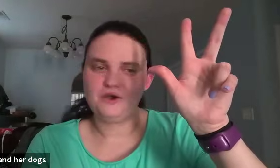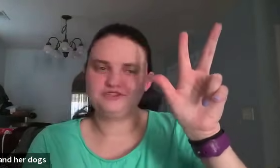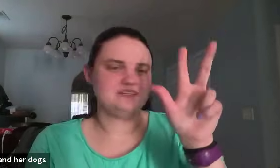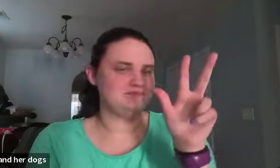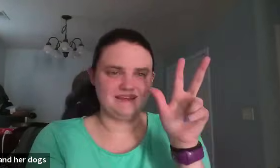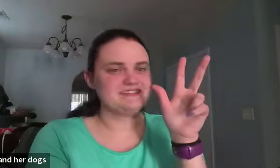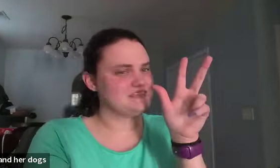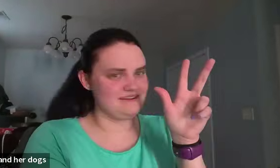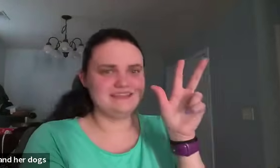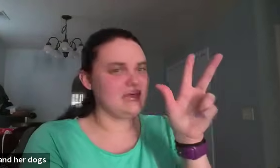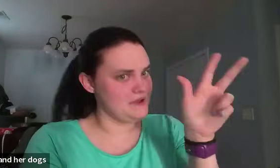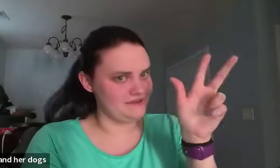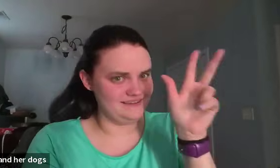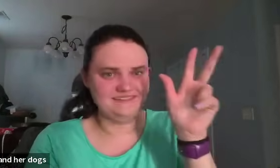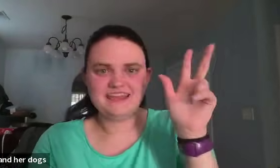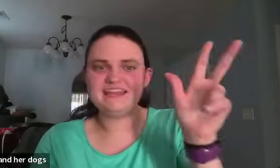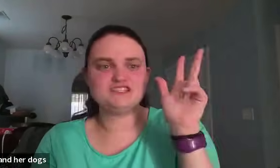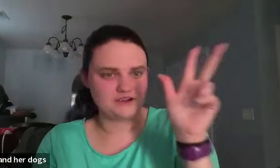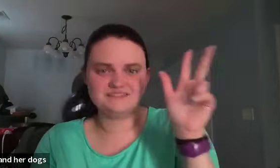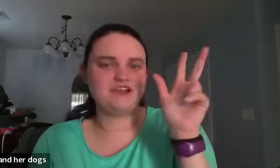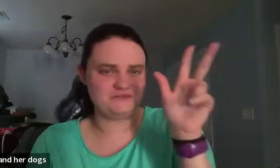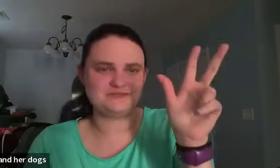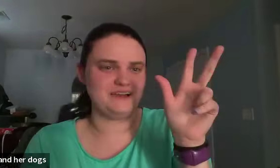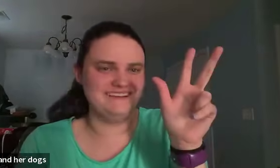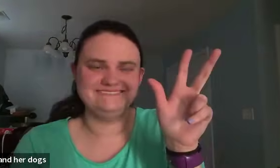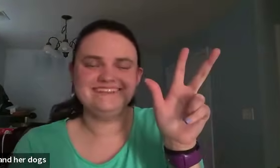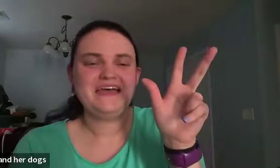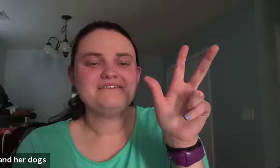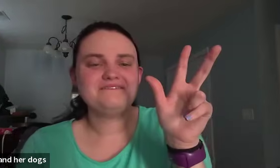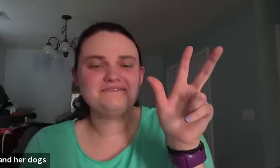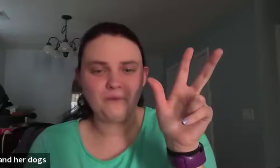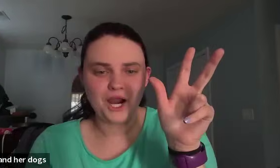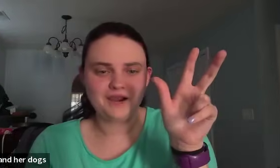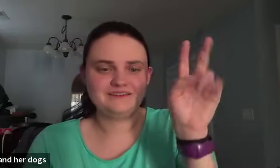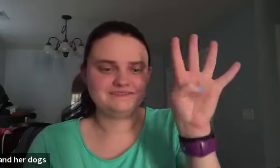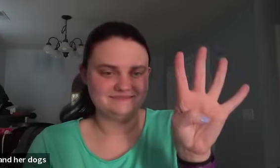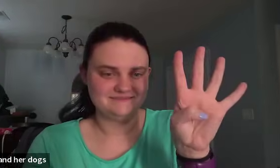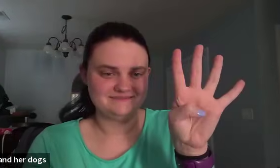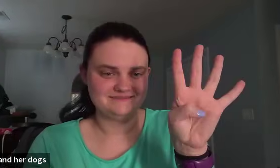Oh, trust me. Like I said, it's a habit. It is hard to let go of this one. 4,